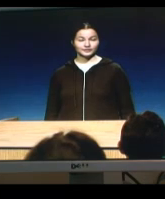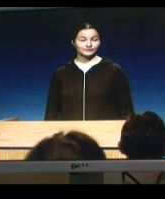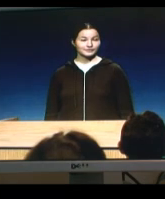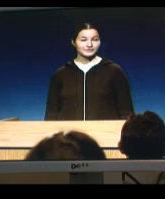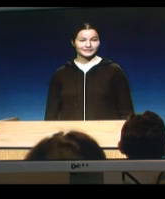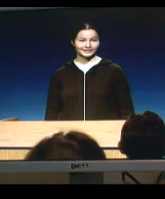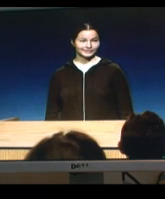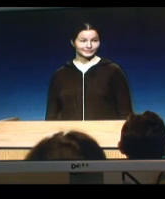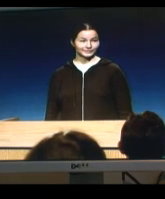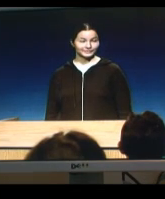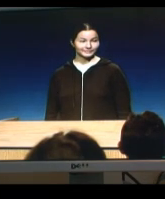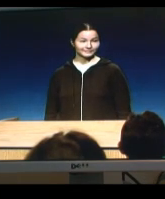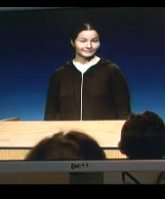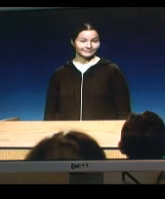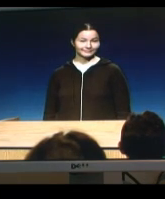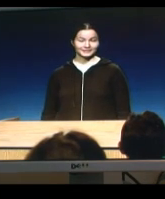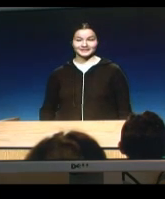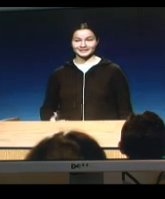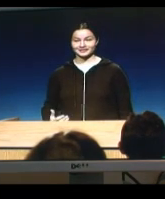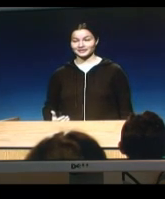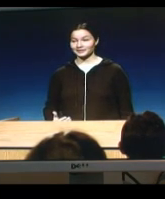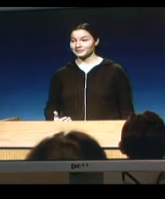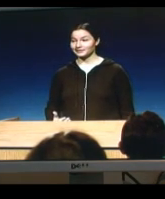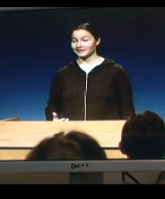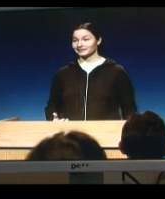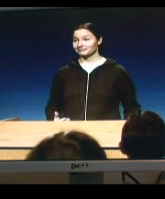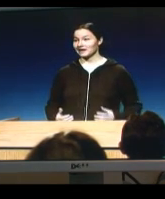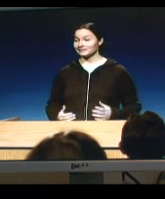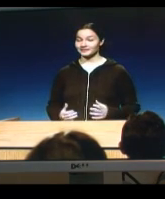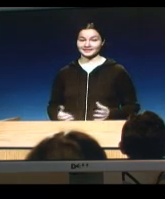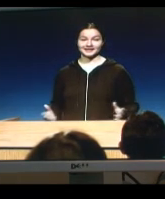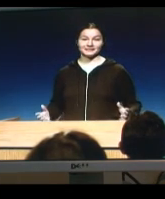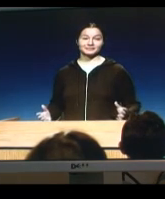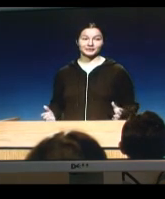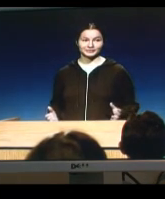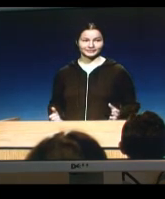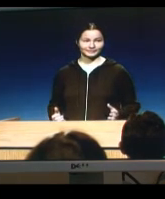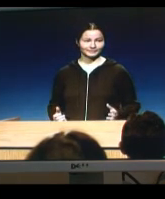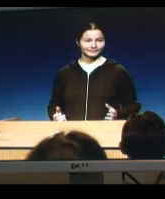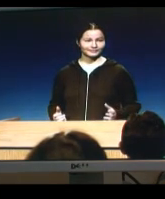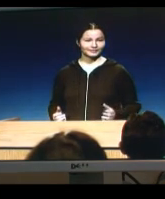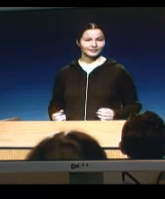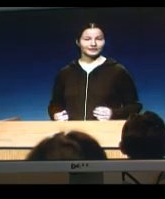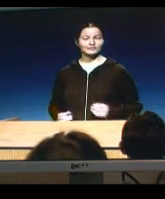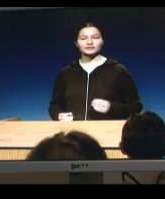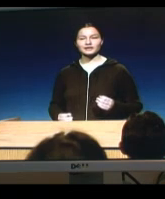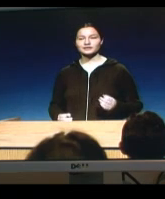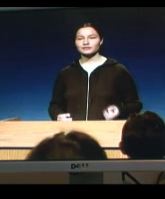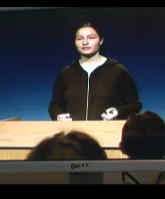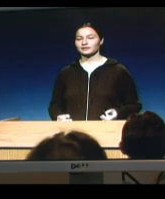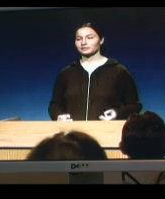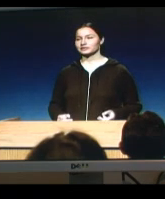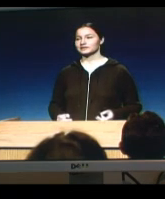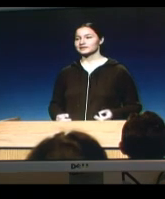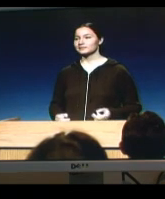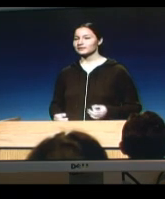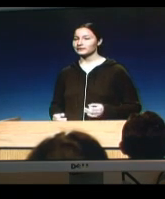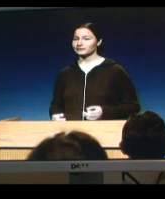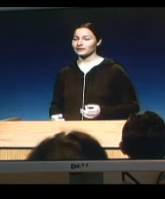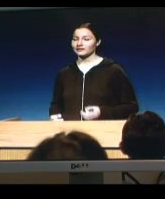Do you know what I just told you? The message I communicated probably escaped most of you. Communication through hand motions is something we do all the